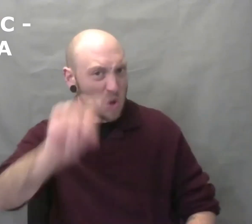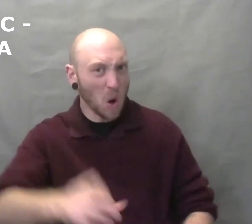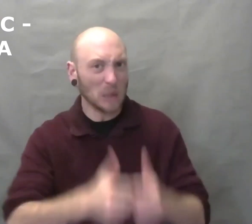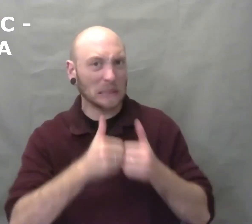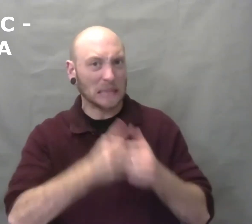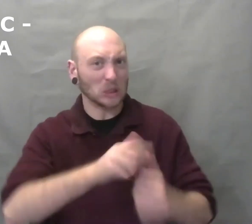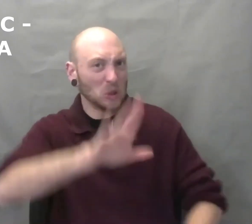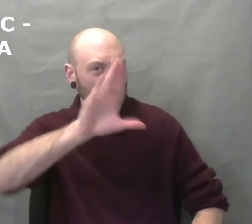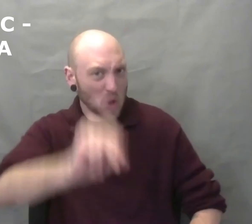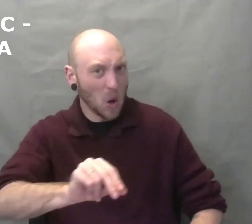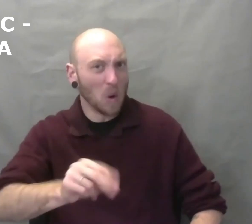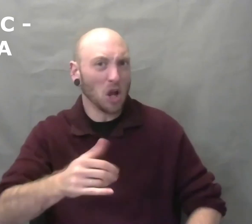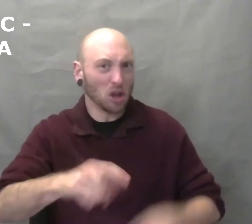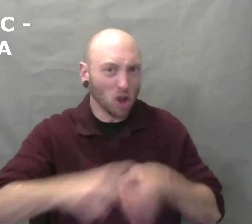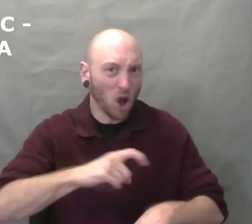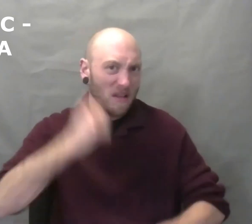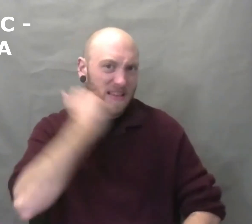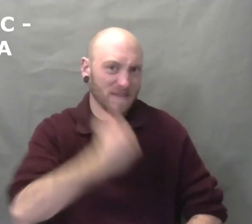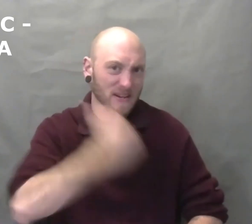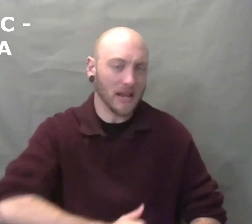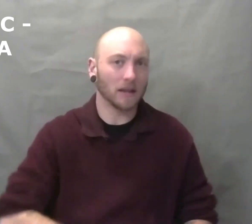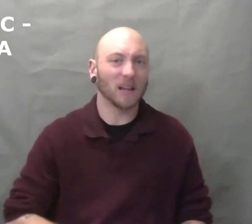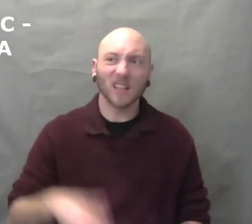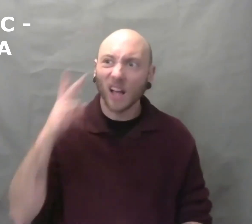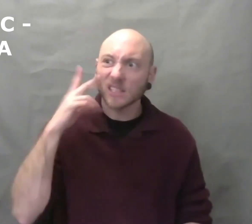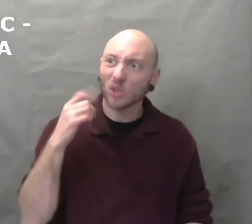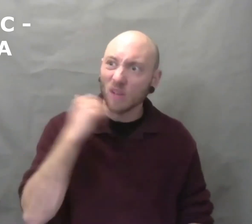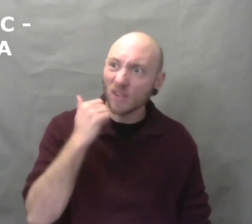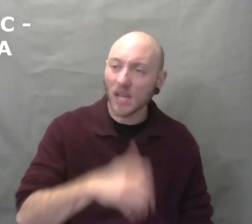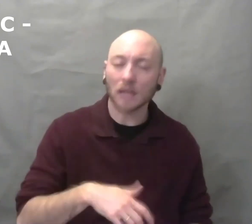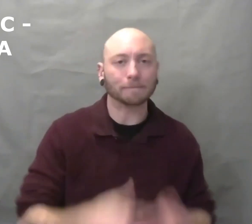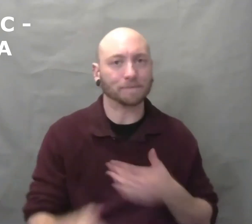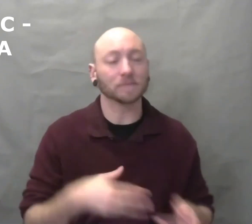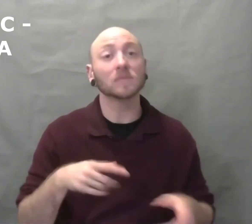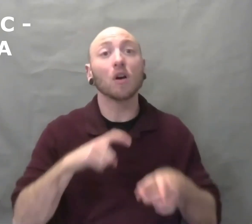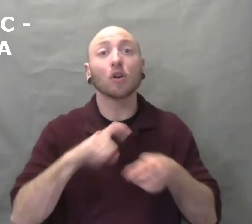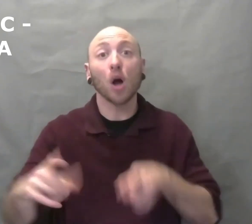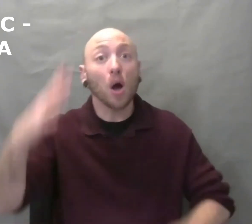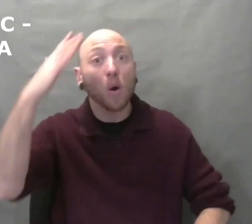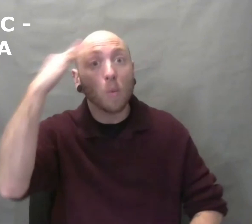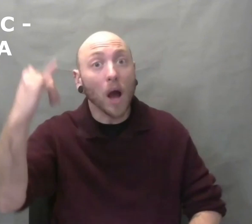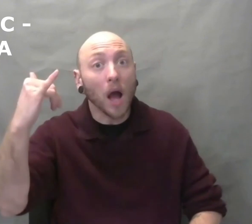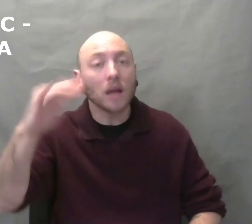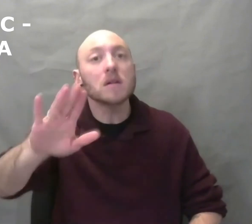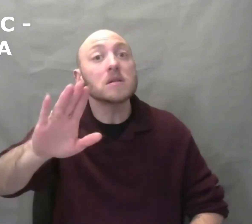every day. Why do I got to call you every day? And the reason that the calling is for when shit hits the fan, you're already used to calling